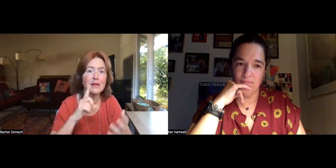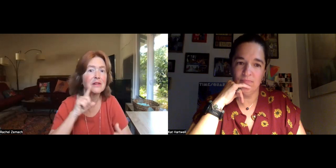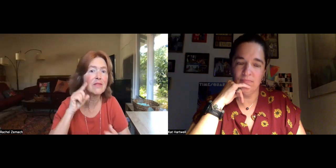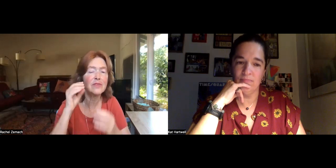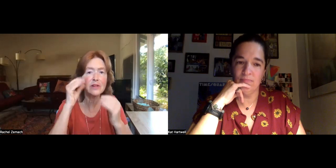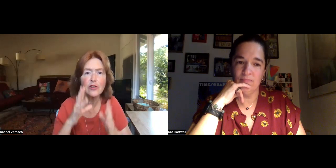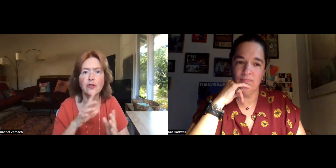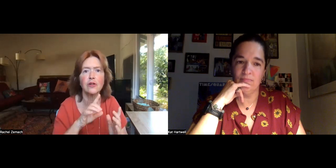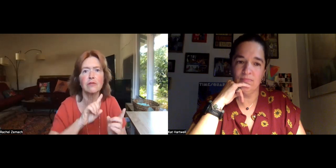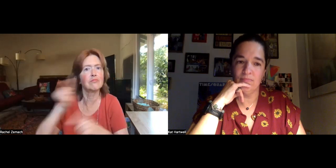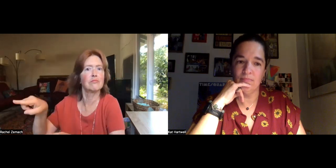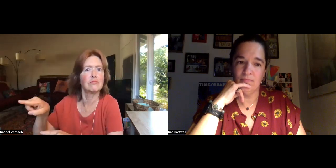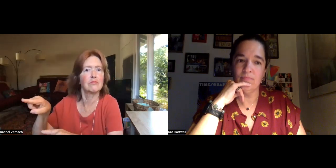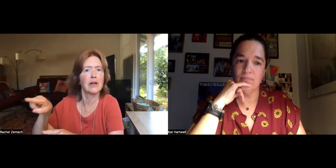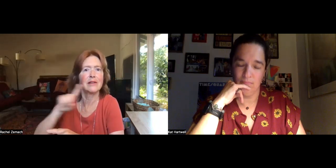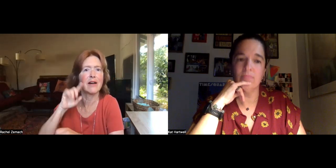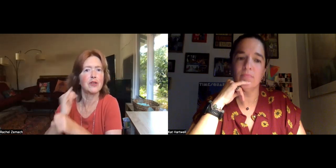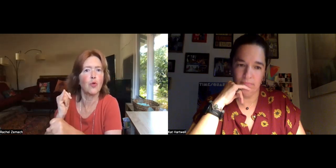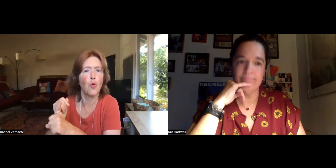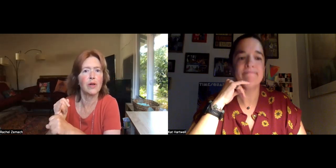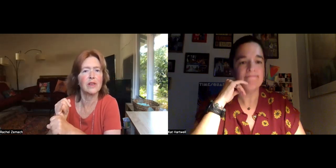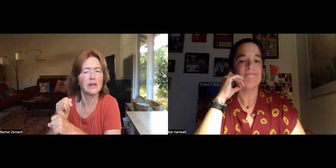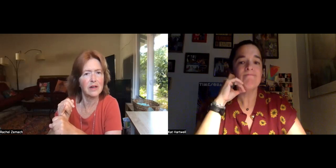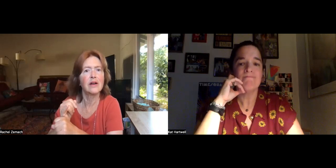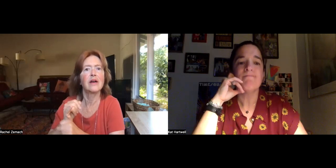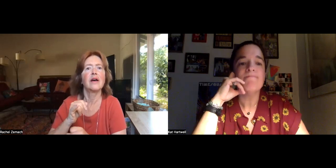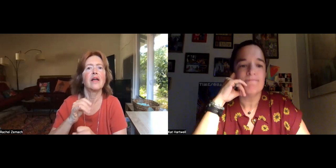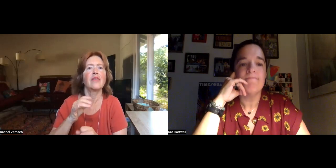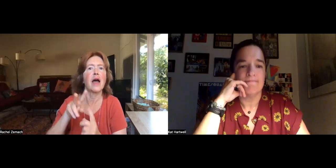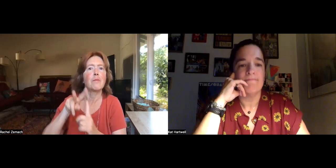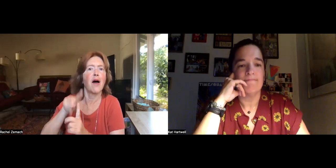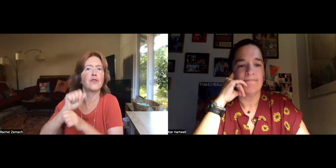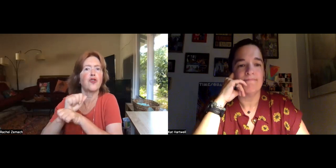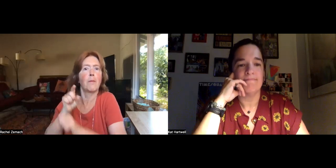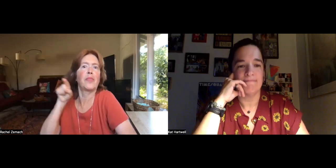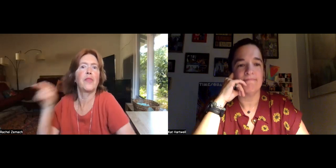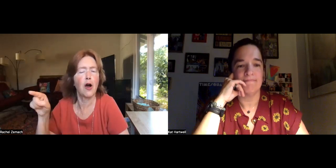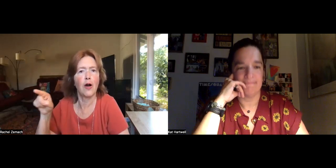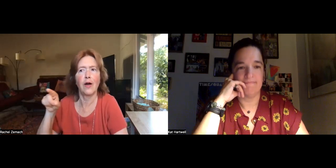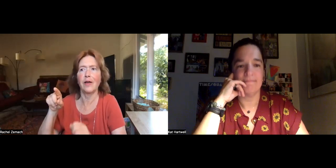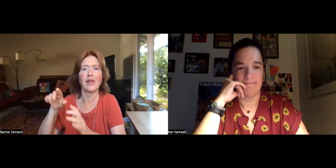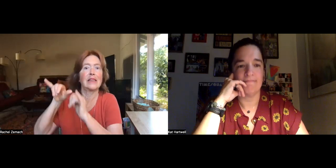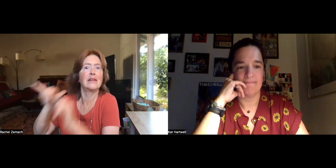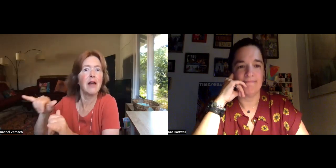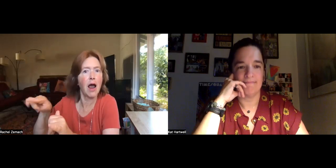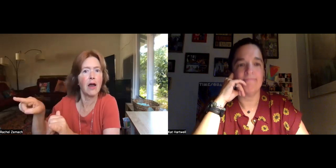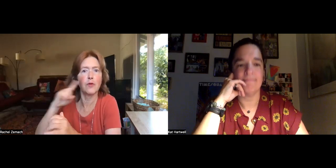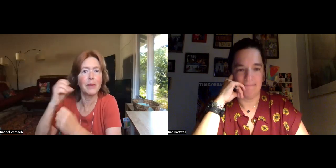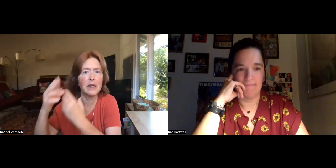Need to teach it death school. They have not the job there. They stay for many